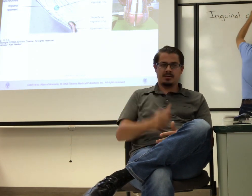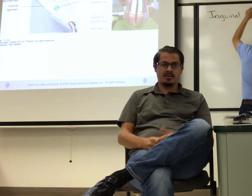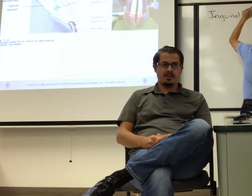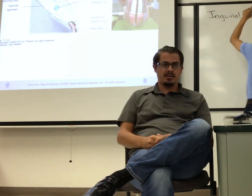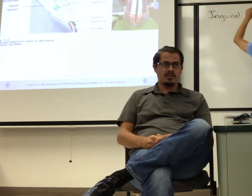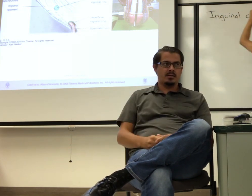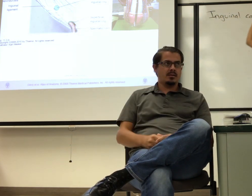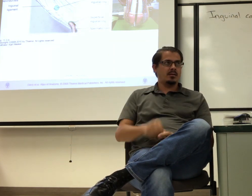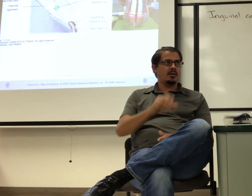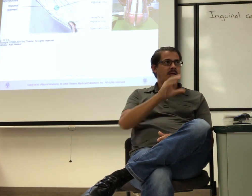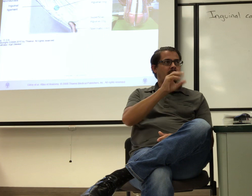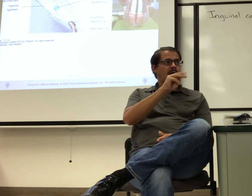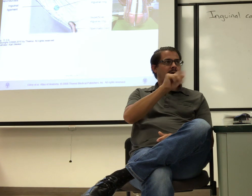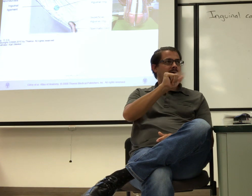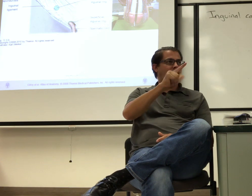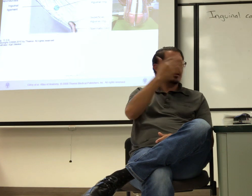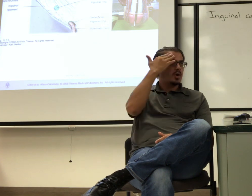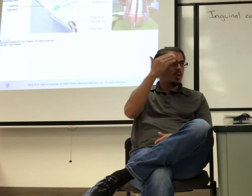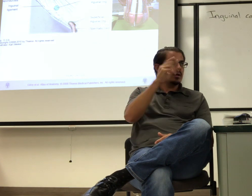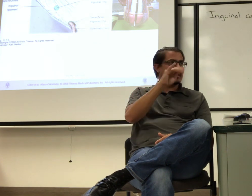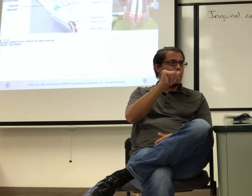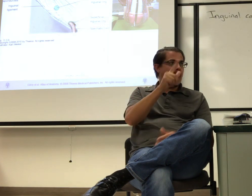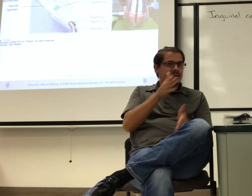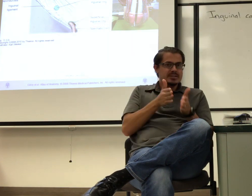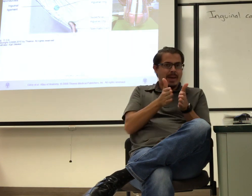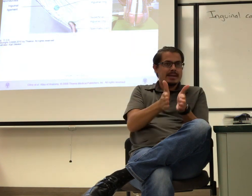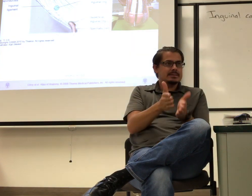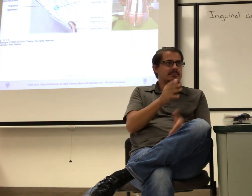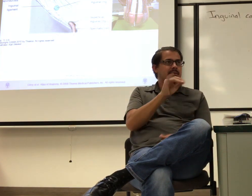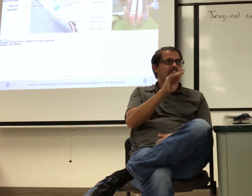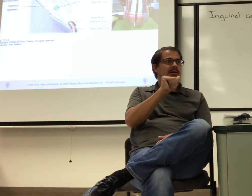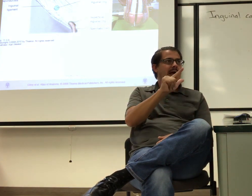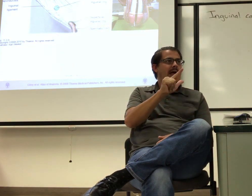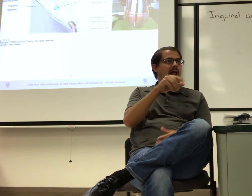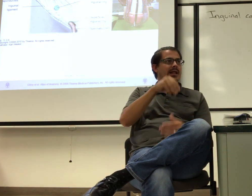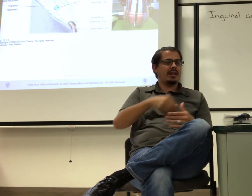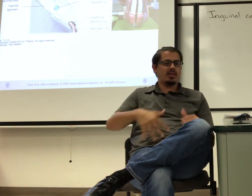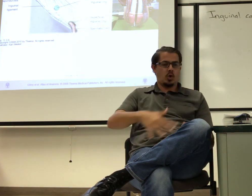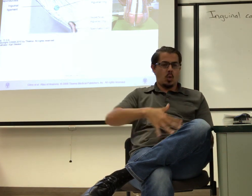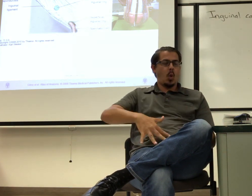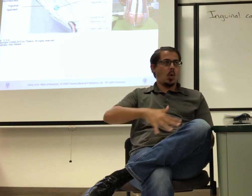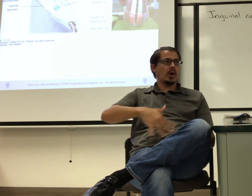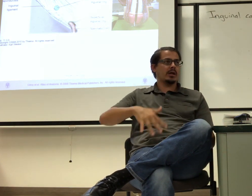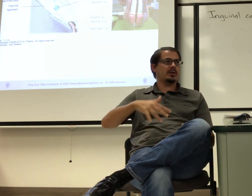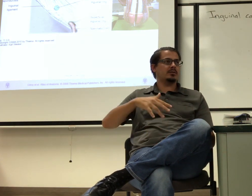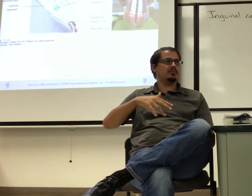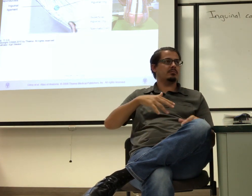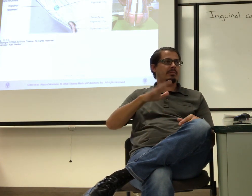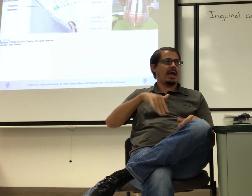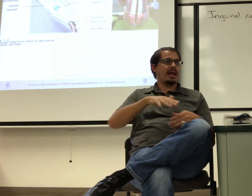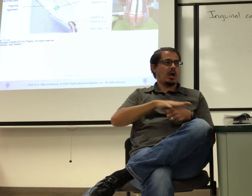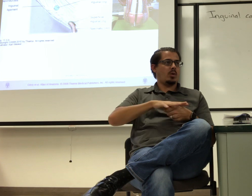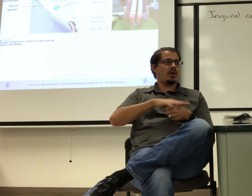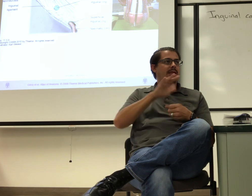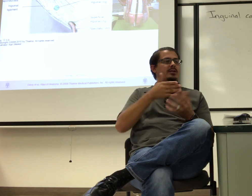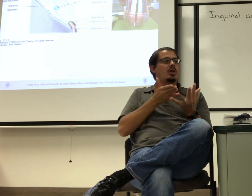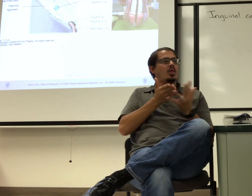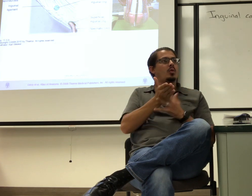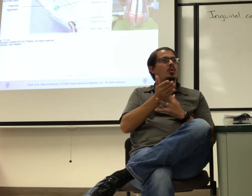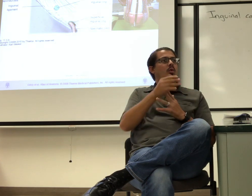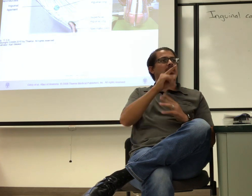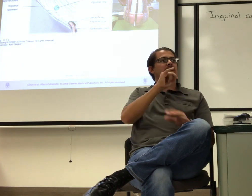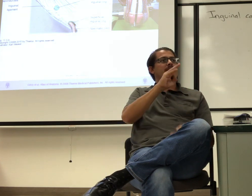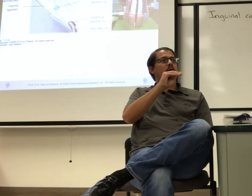So a canal, you know what a canal is, it's a space. So this canal in the groin region is the canal through which